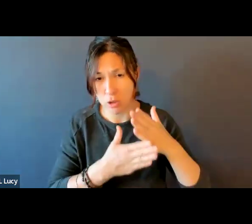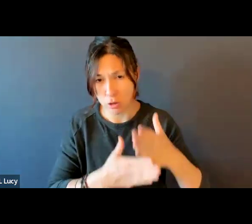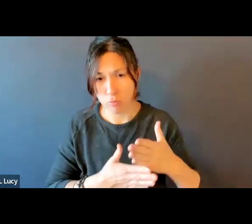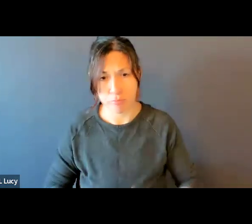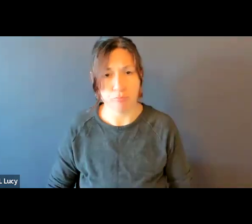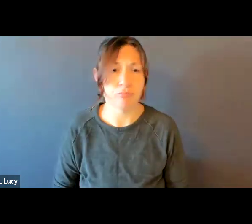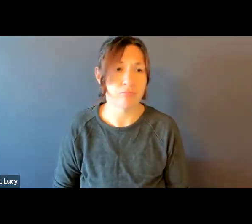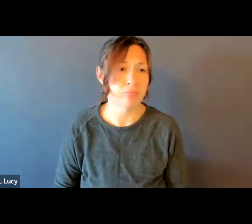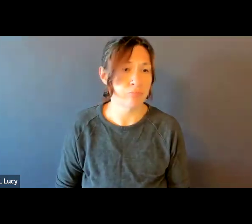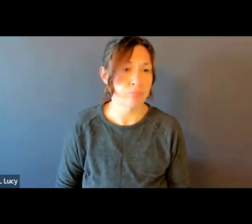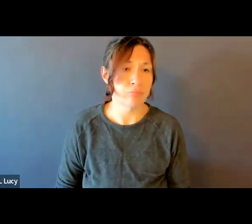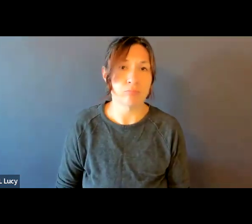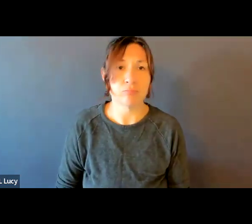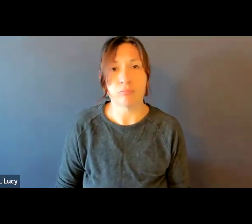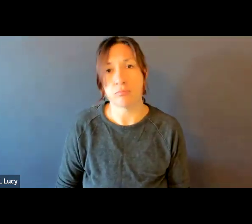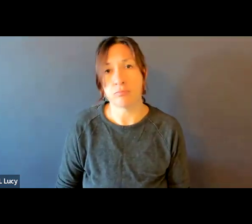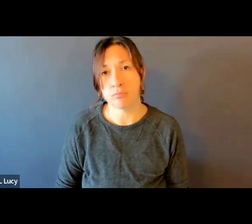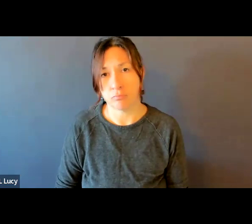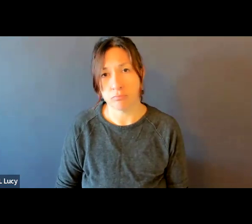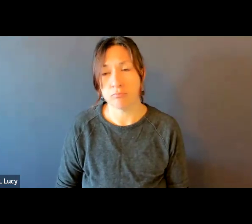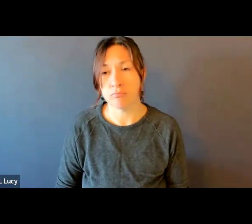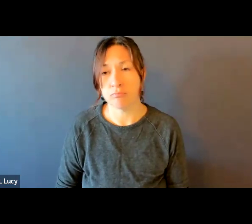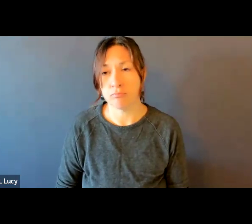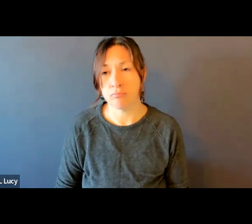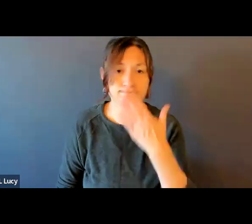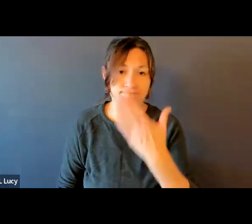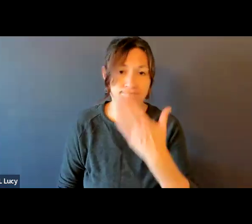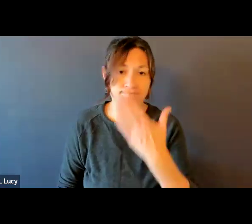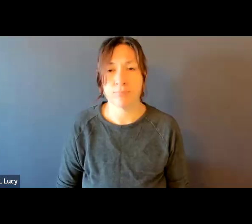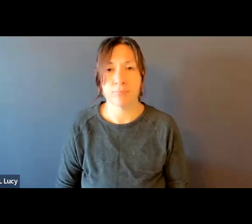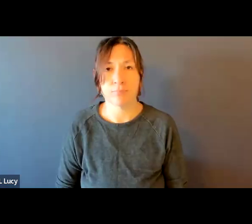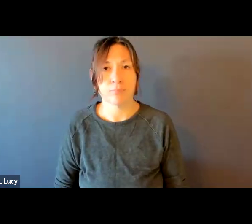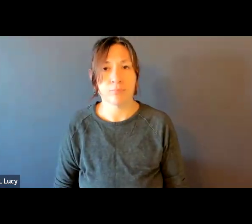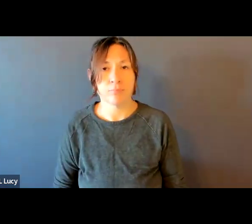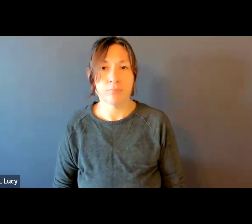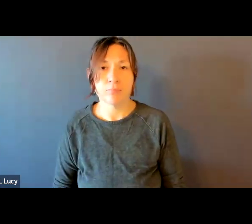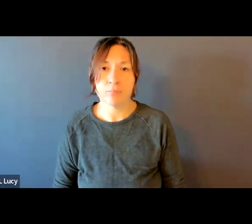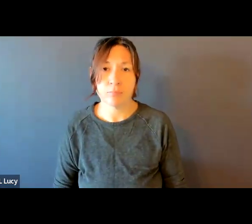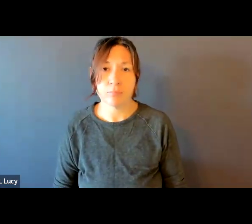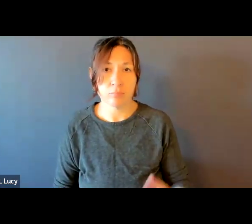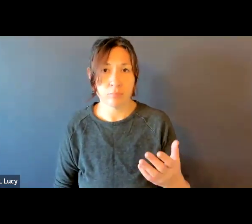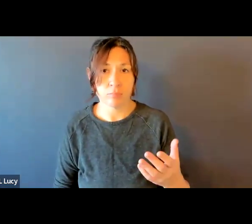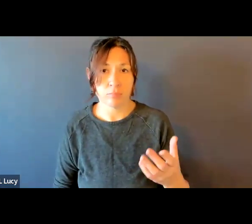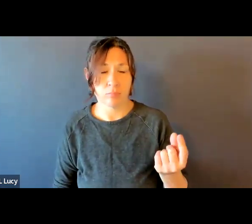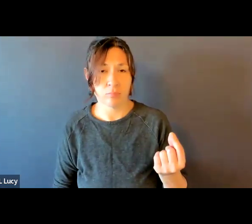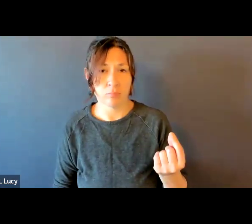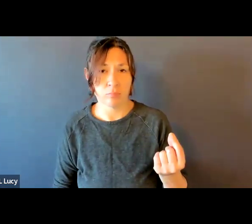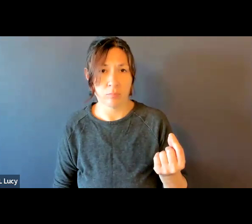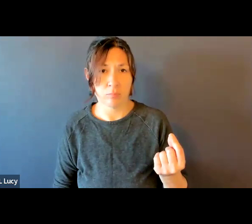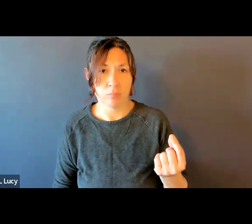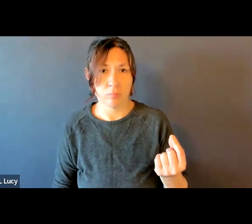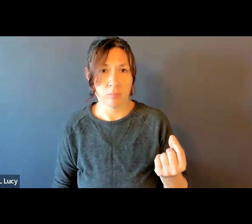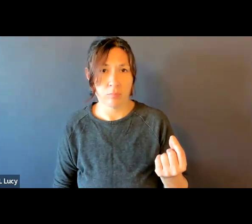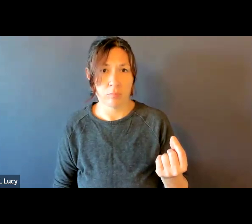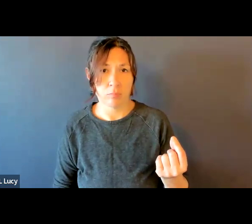with me. Thank you. Thank you. Member Polanco Garcia. Go ahead. I'm sorry. There's